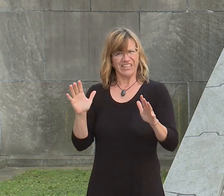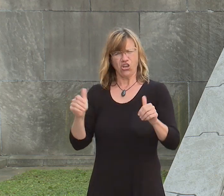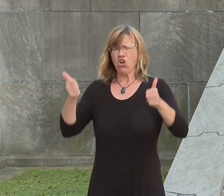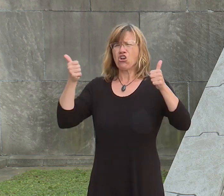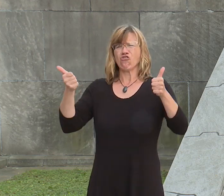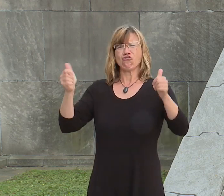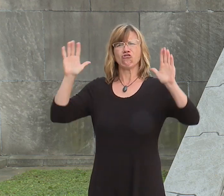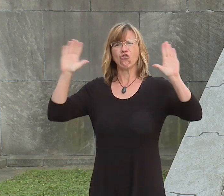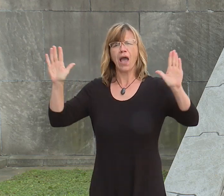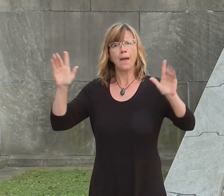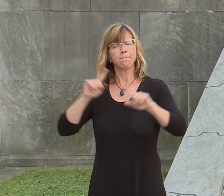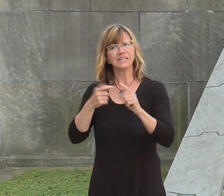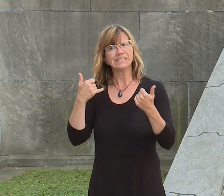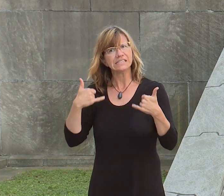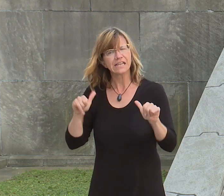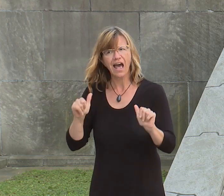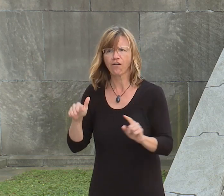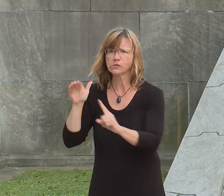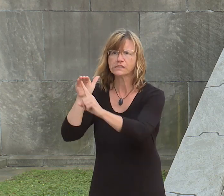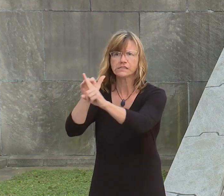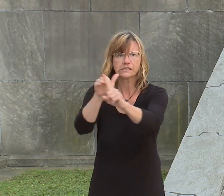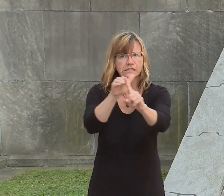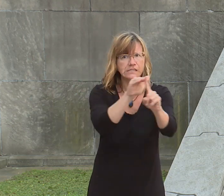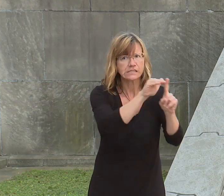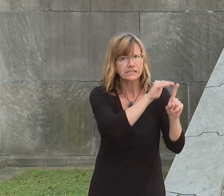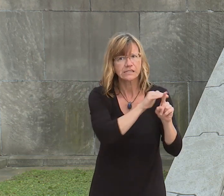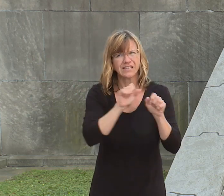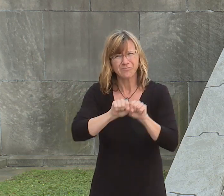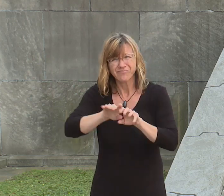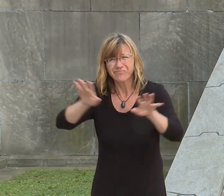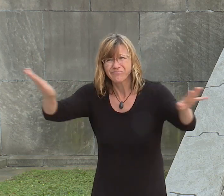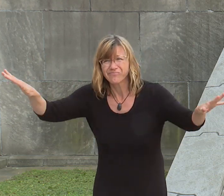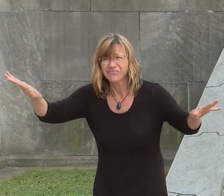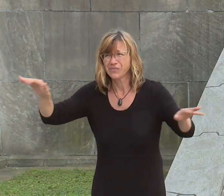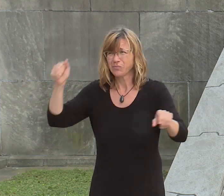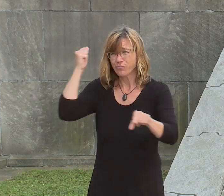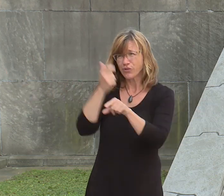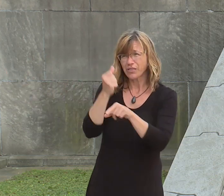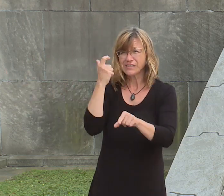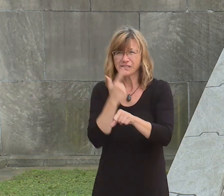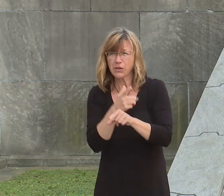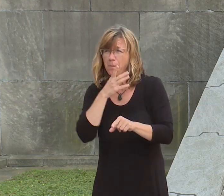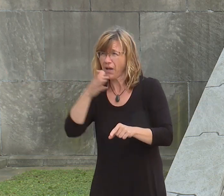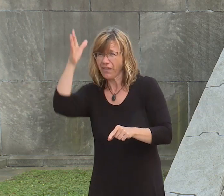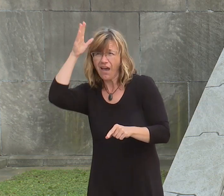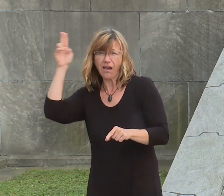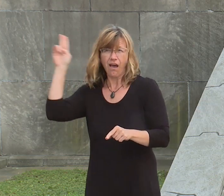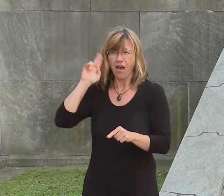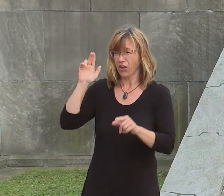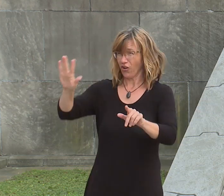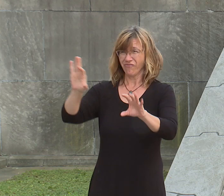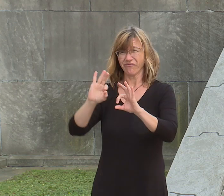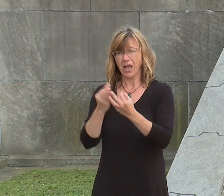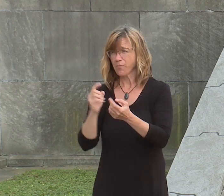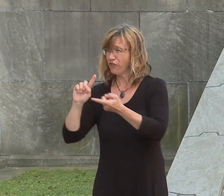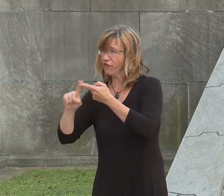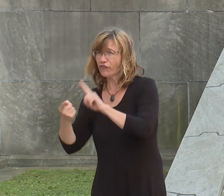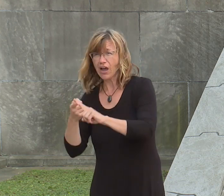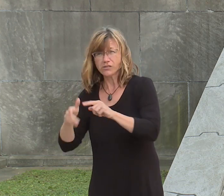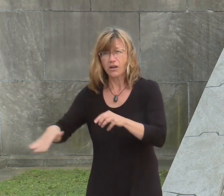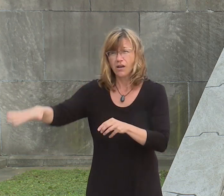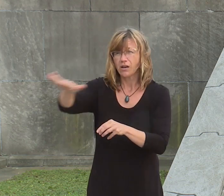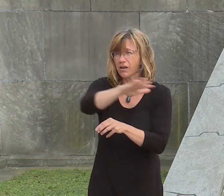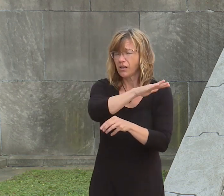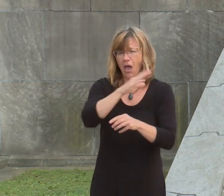and neighbors to get vaccinated as well. Tell your mother, your brother, your sister, your uncle, your aunt, your baby mother, your baby father, everyone that you